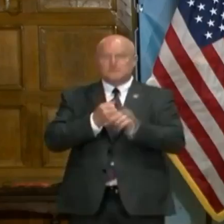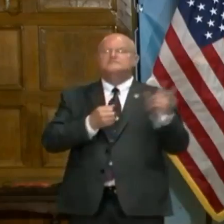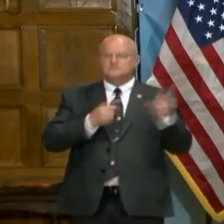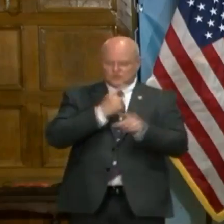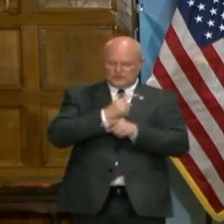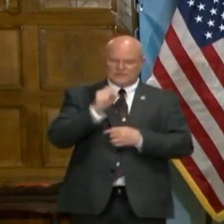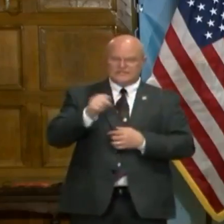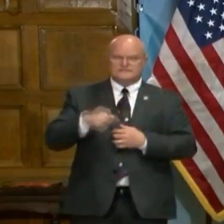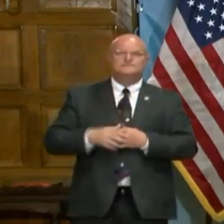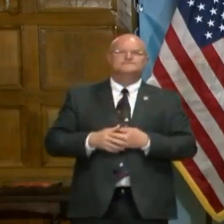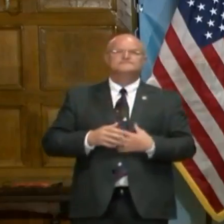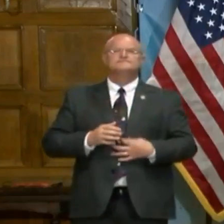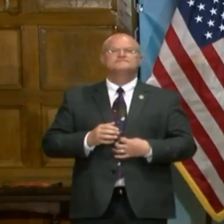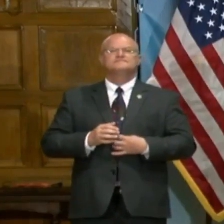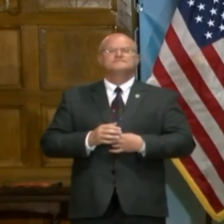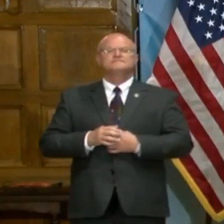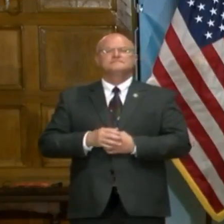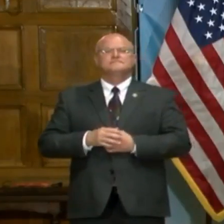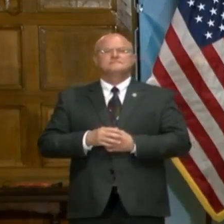that's correct.